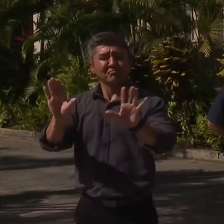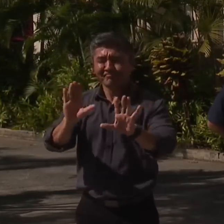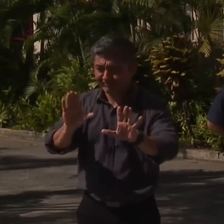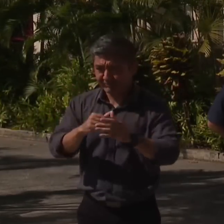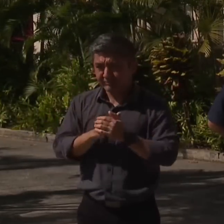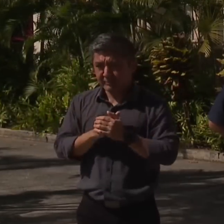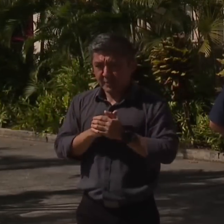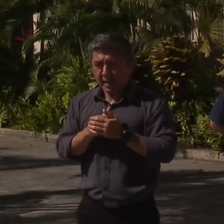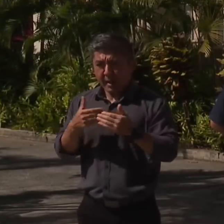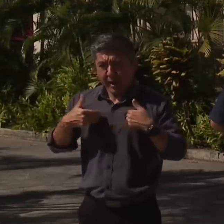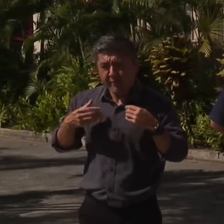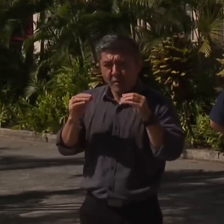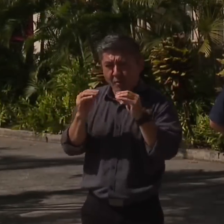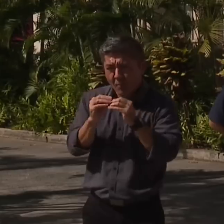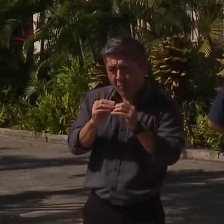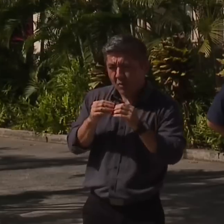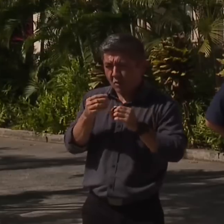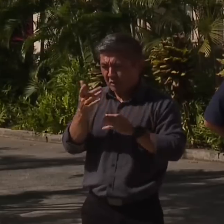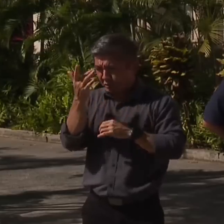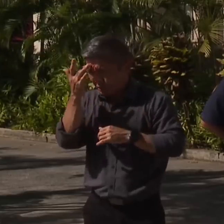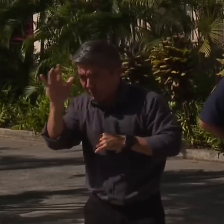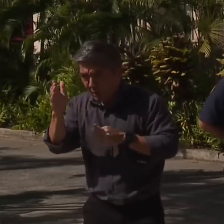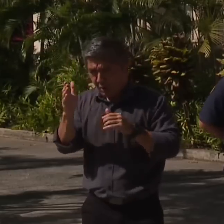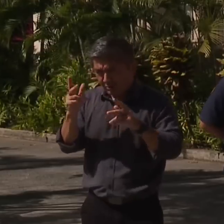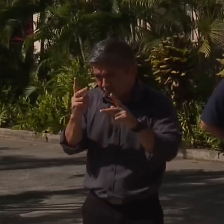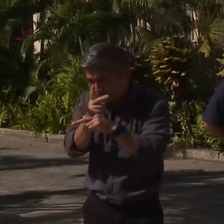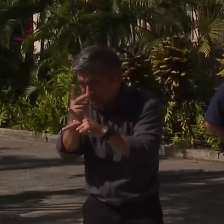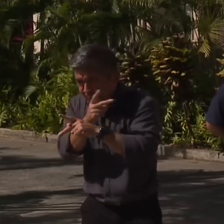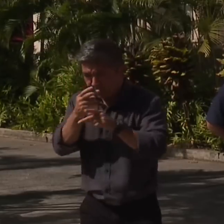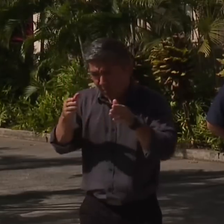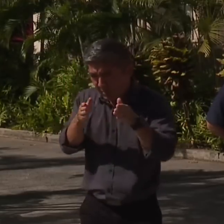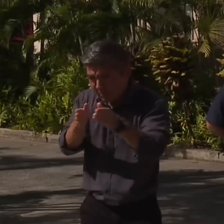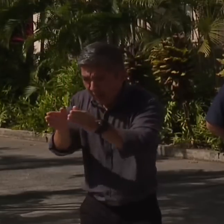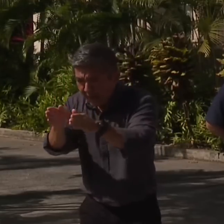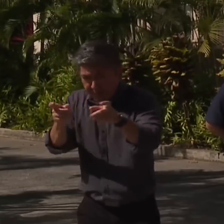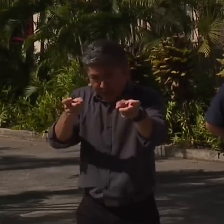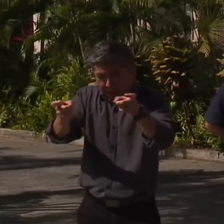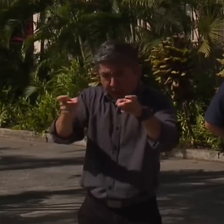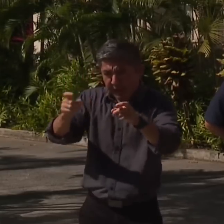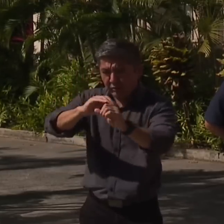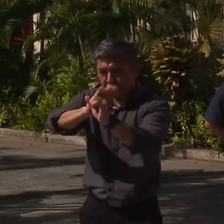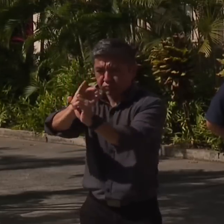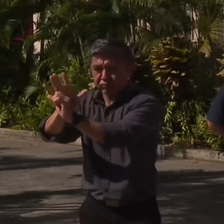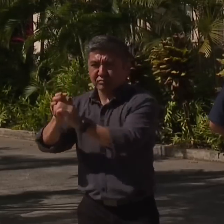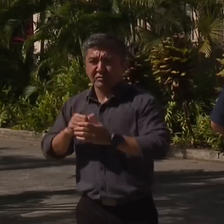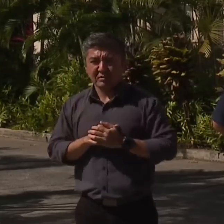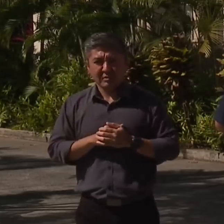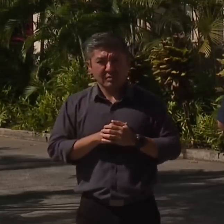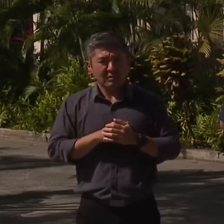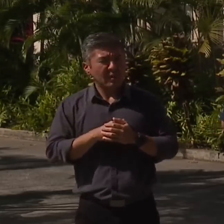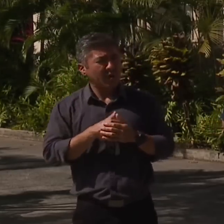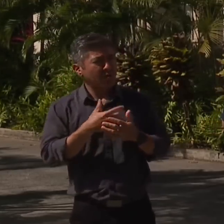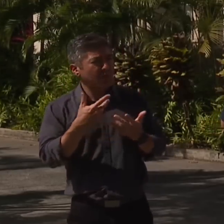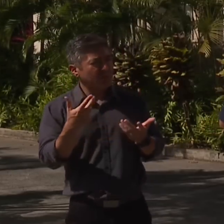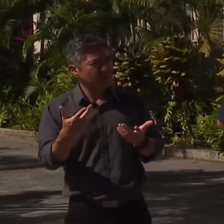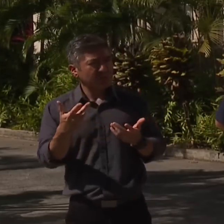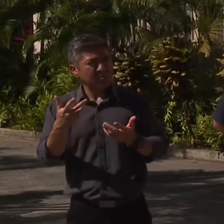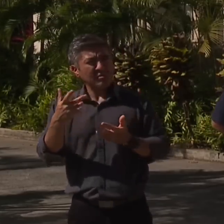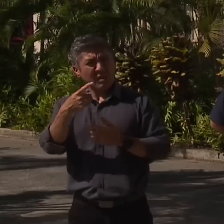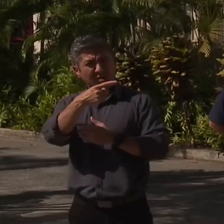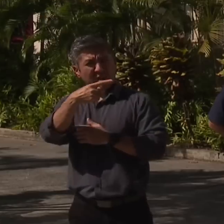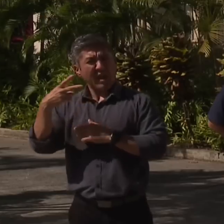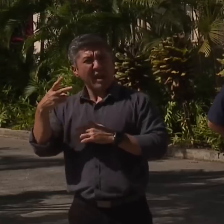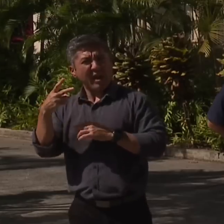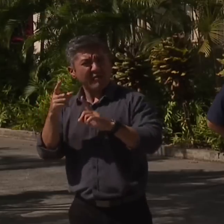strategic approach in reopening and then managing the cases as we stay open. And it looks like we only made it to about half of our goal of using